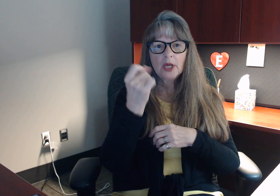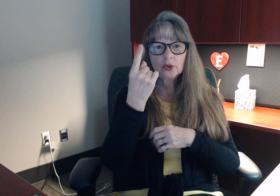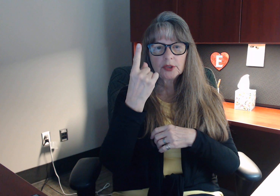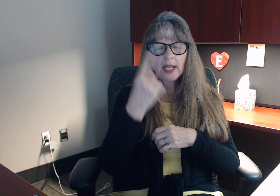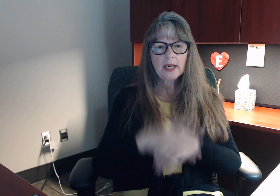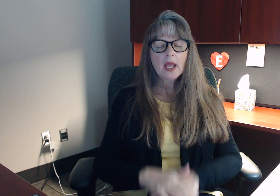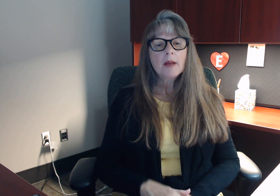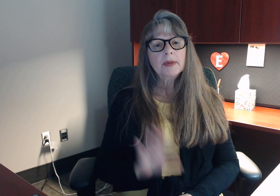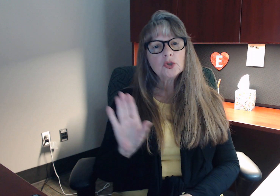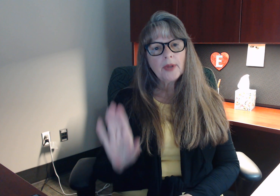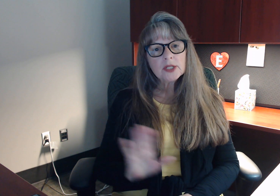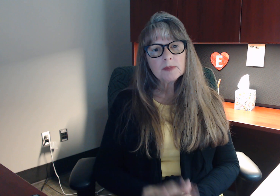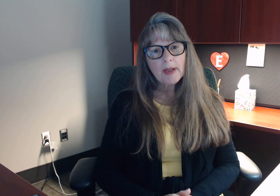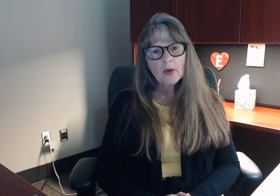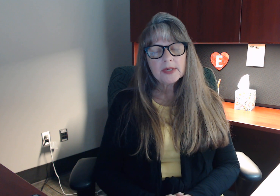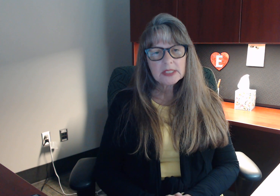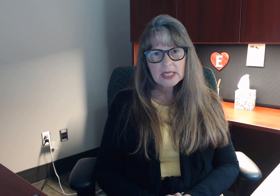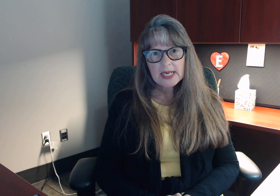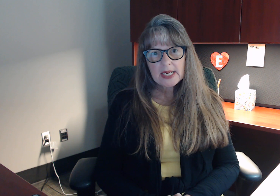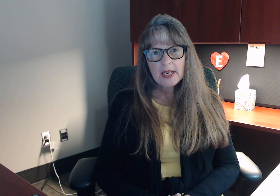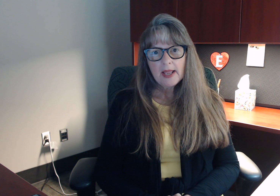understand. But transparency,